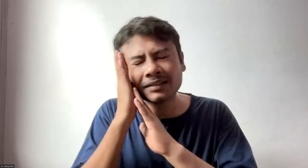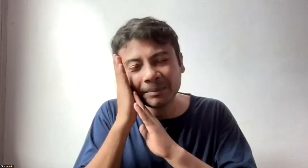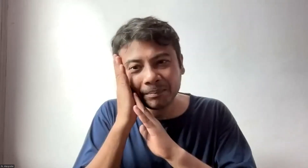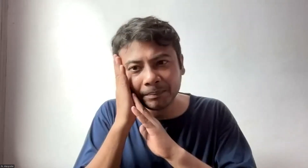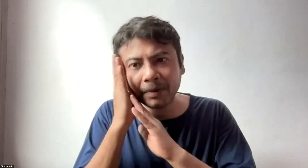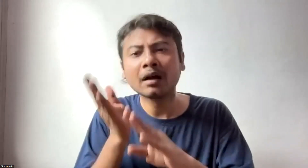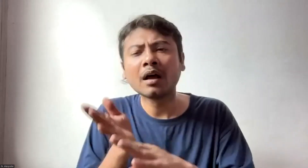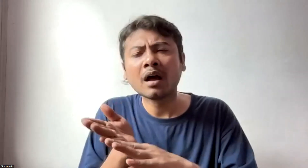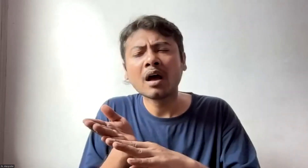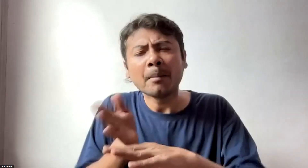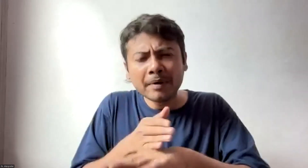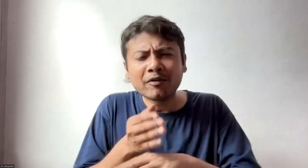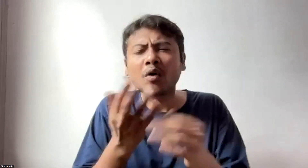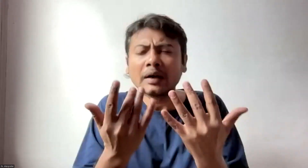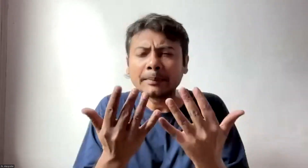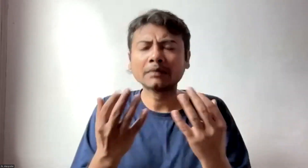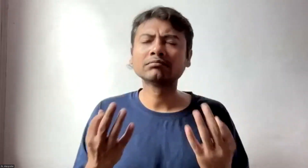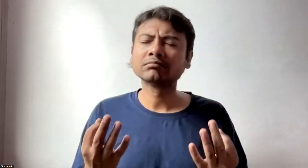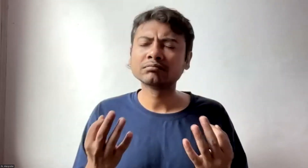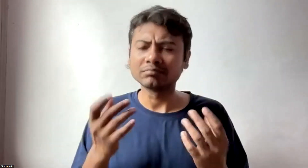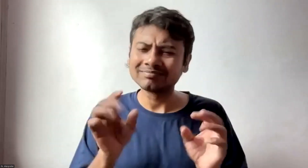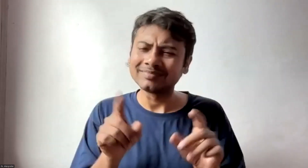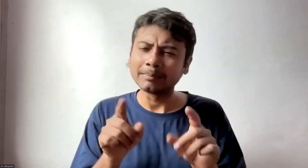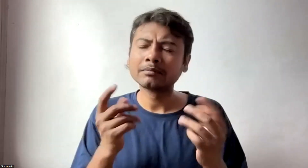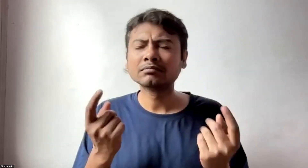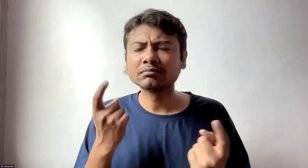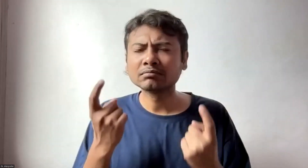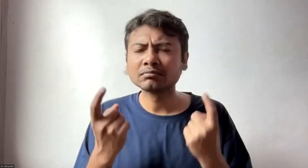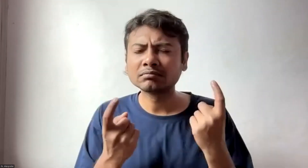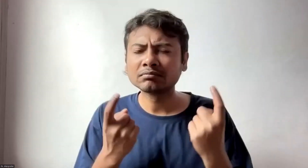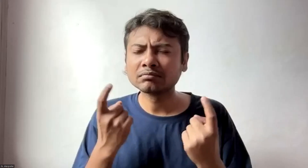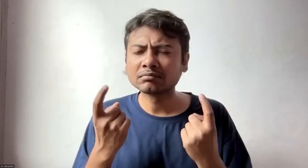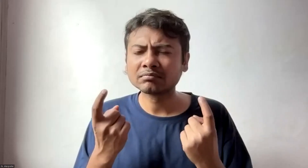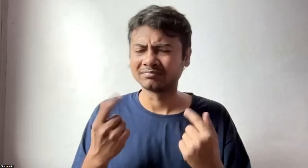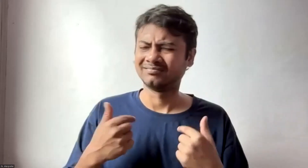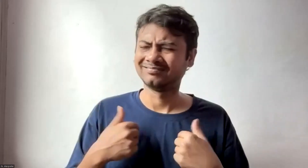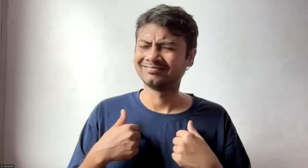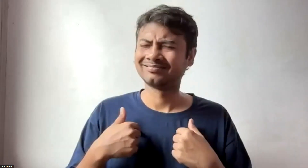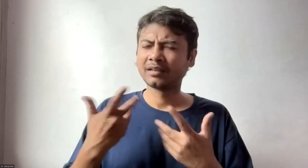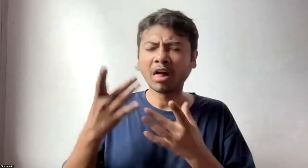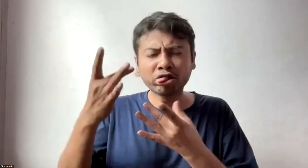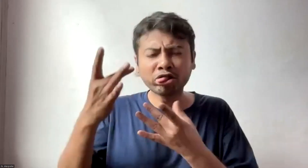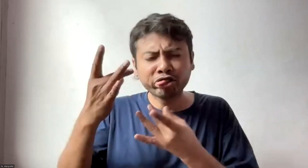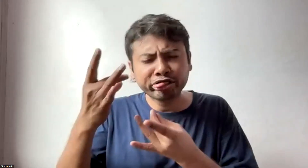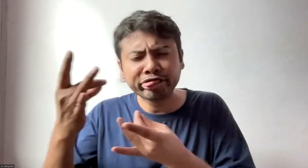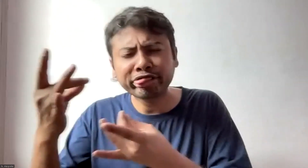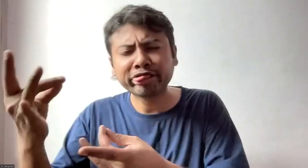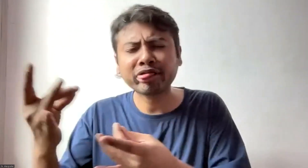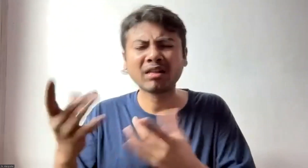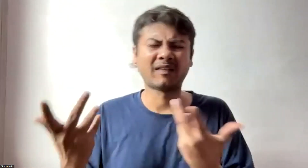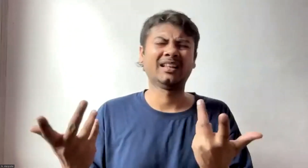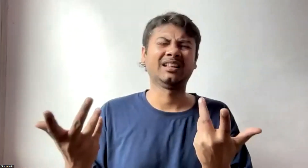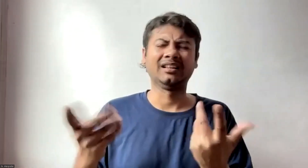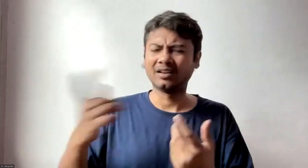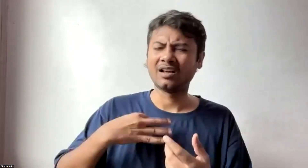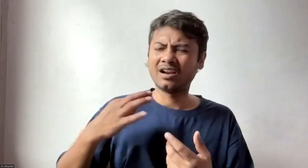attracted by all these, the fashion in the world, or whatever is, a new car or a new house